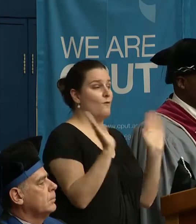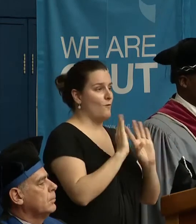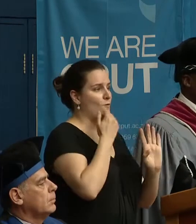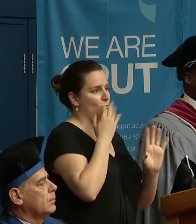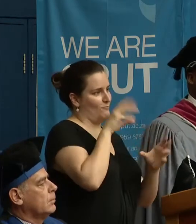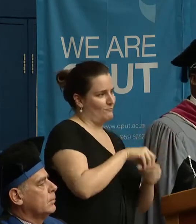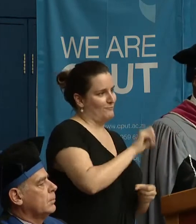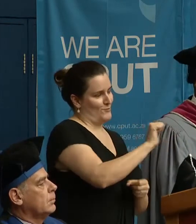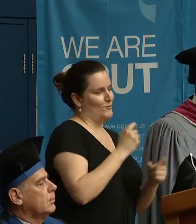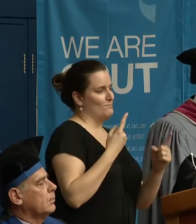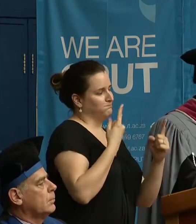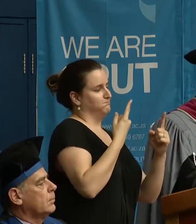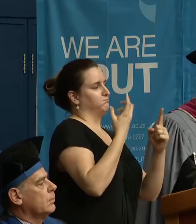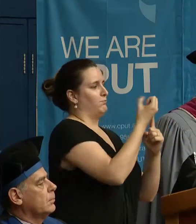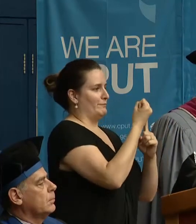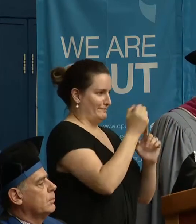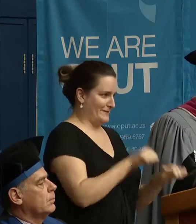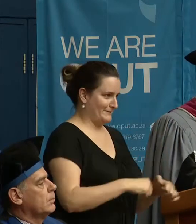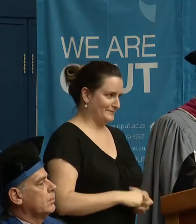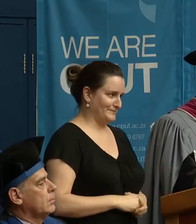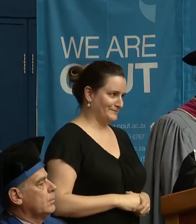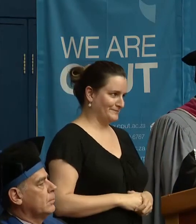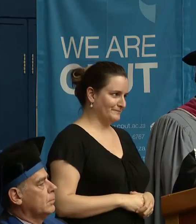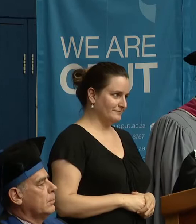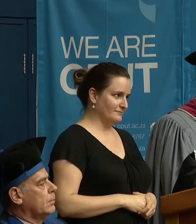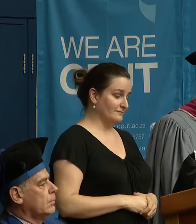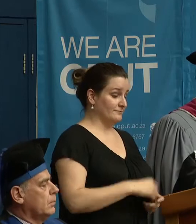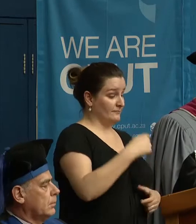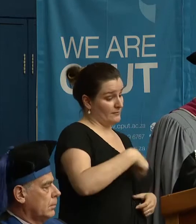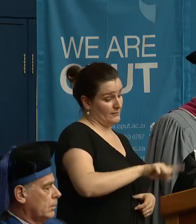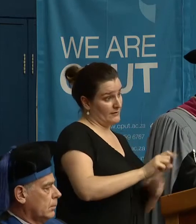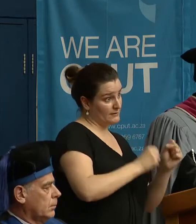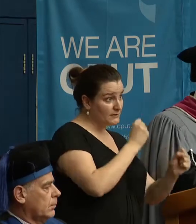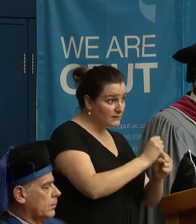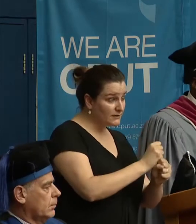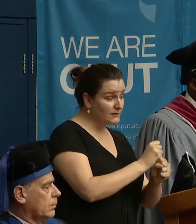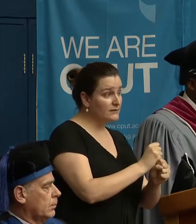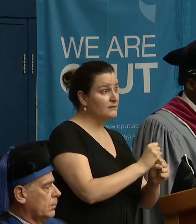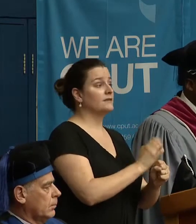who contributed to your achievements. This year, we will be awarding